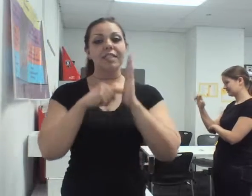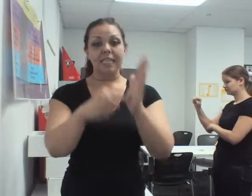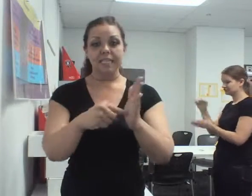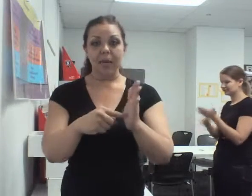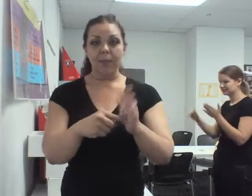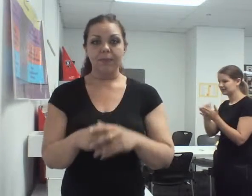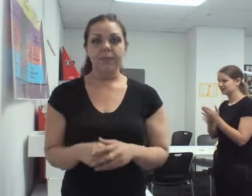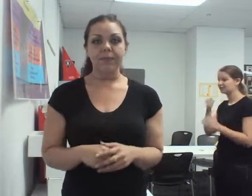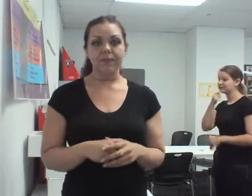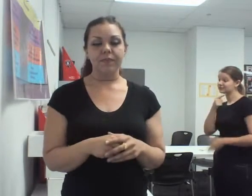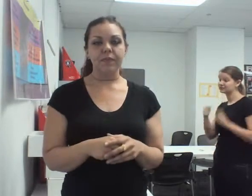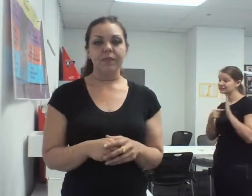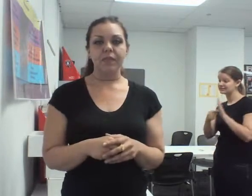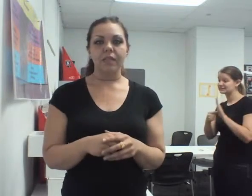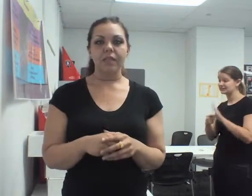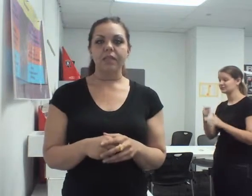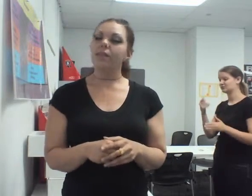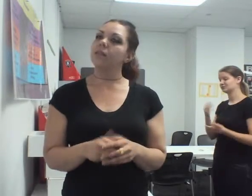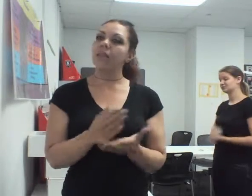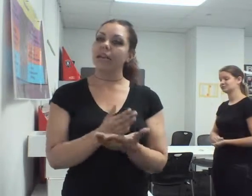call it bookend.